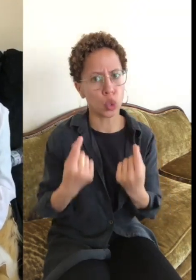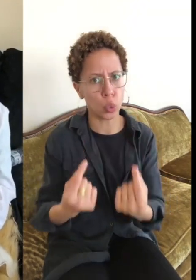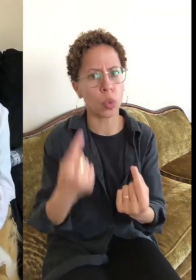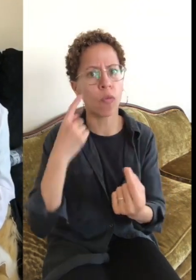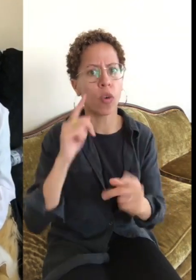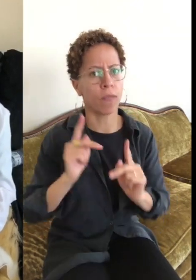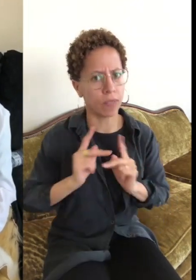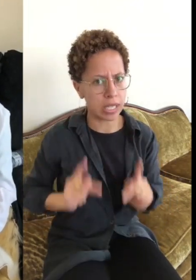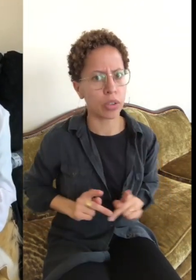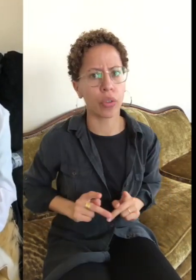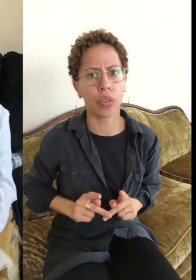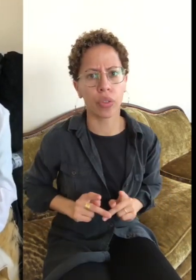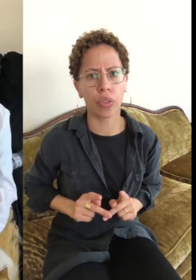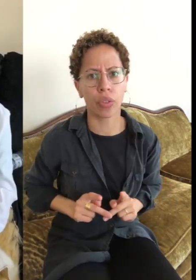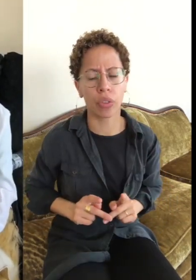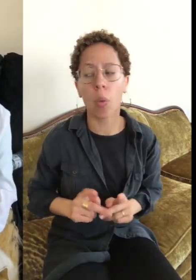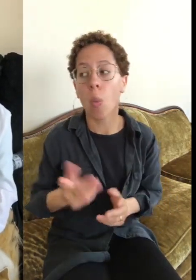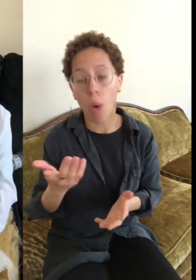they're connected.